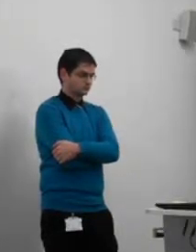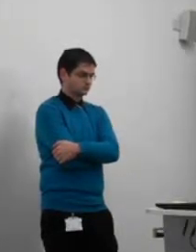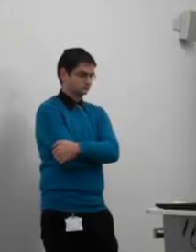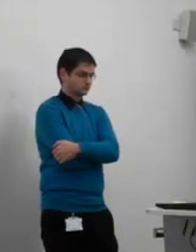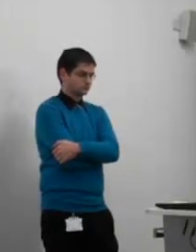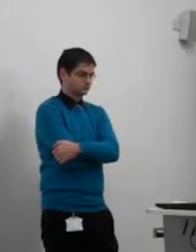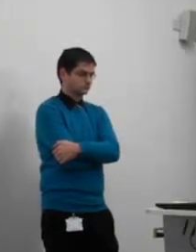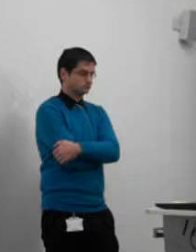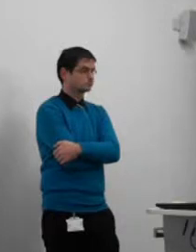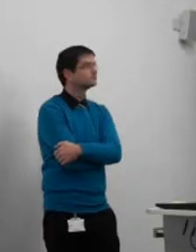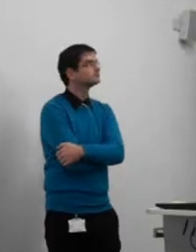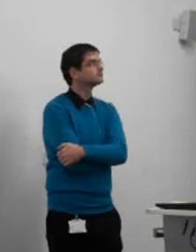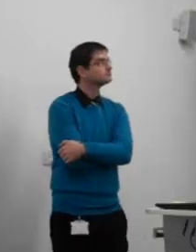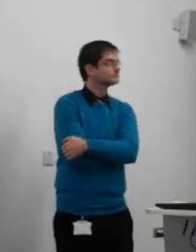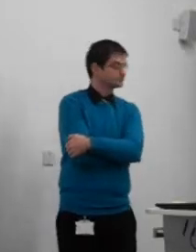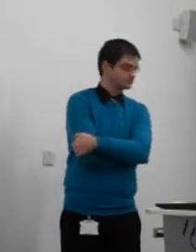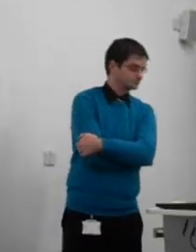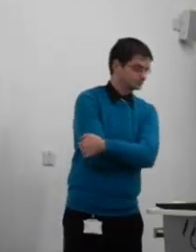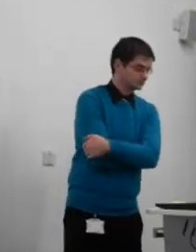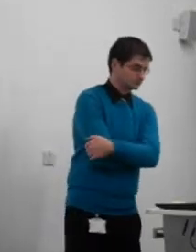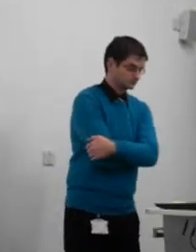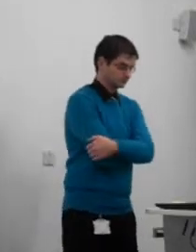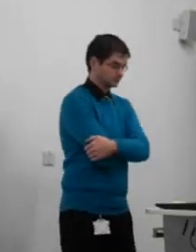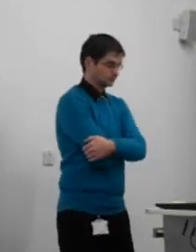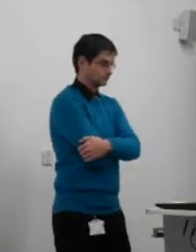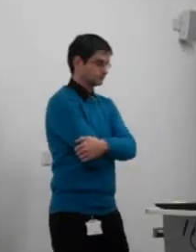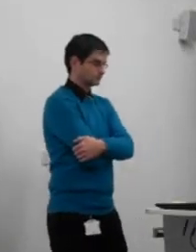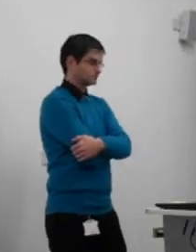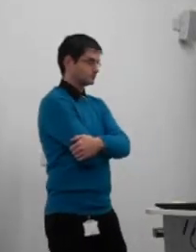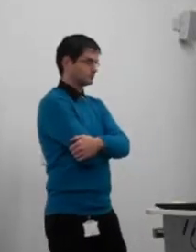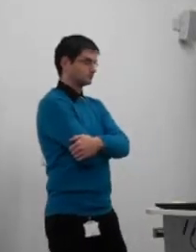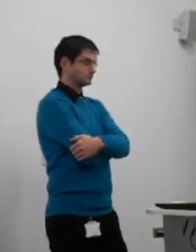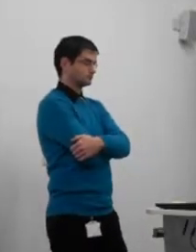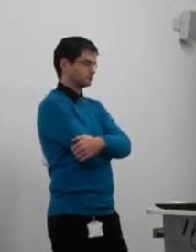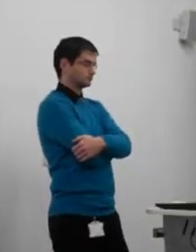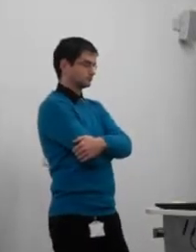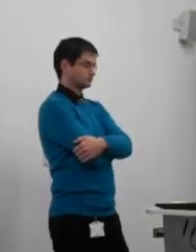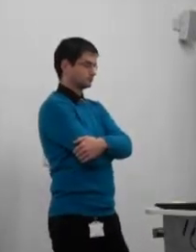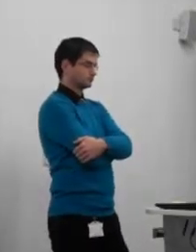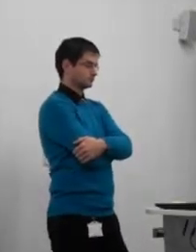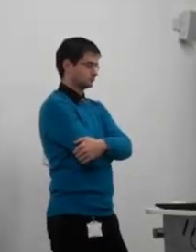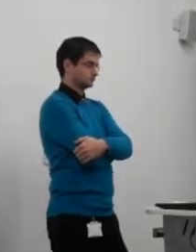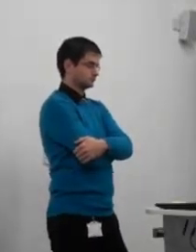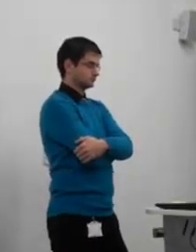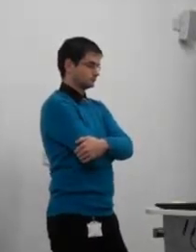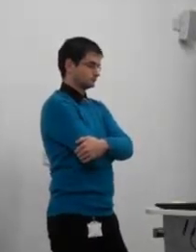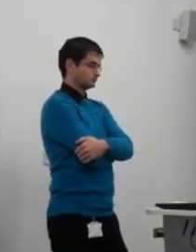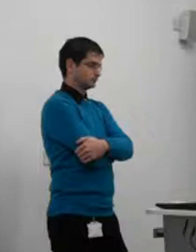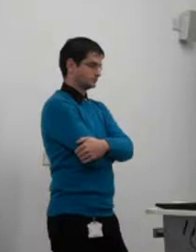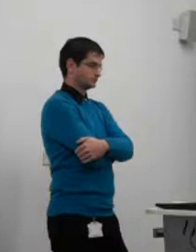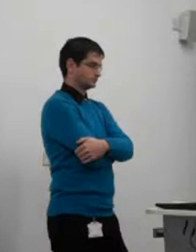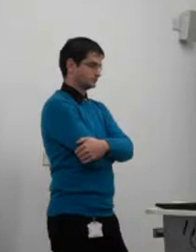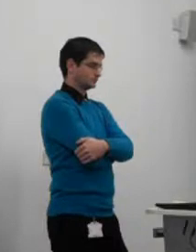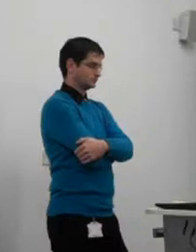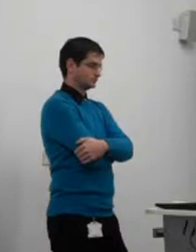so just to fill in unless there used to be a thing called technology transfer capital as a sort of grave yes